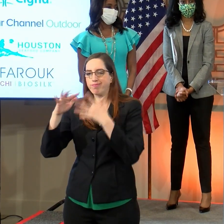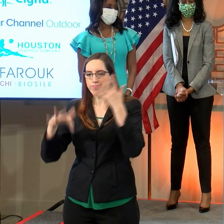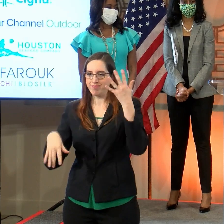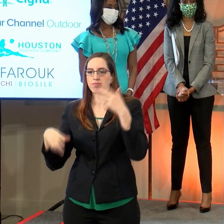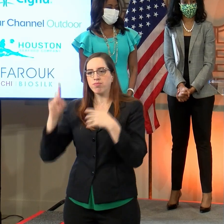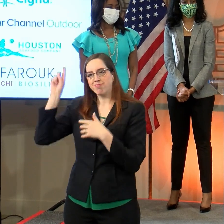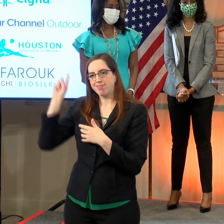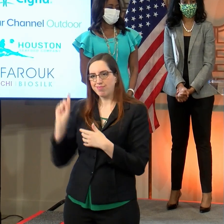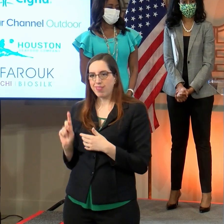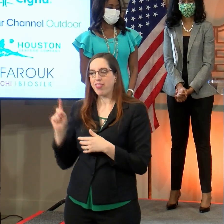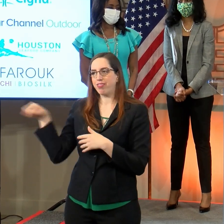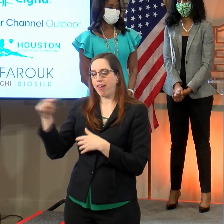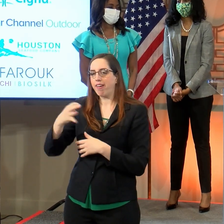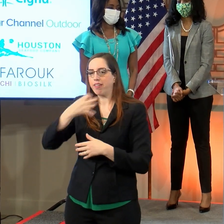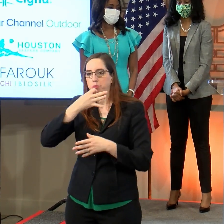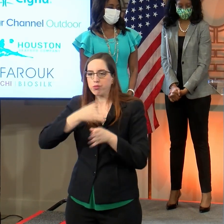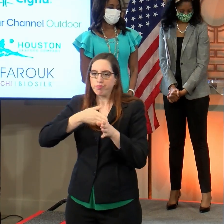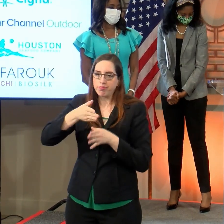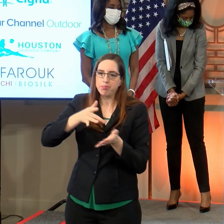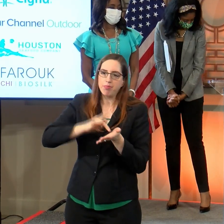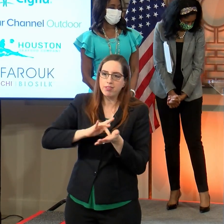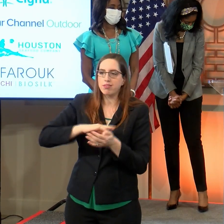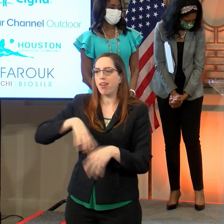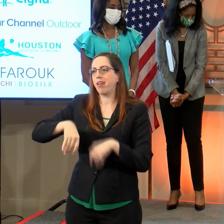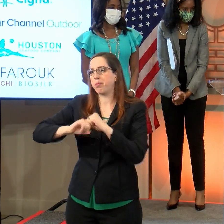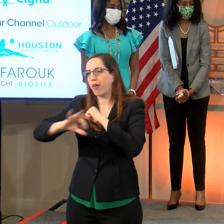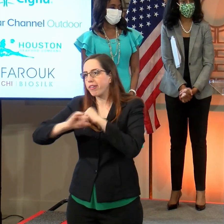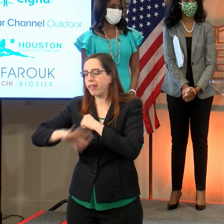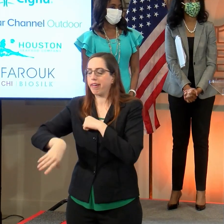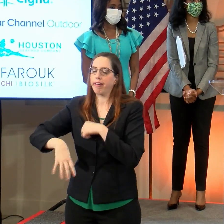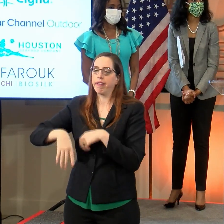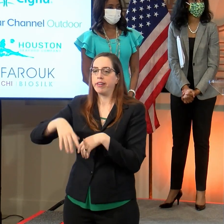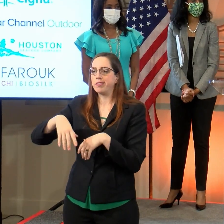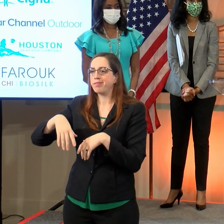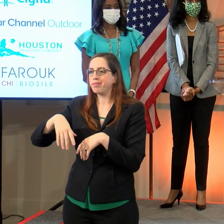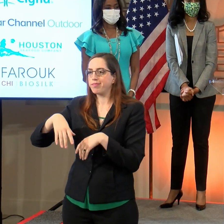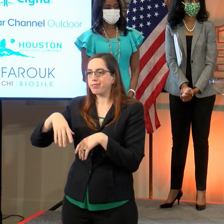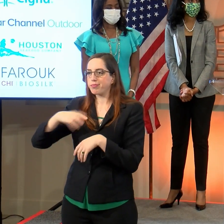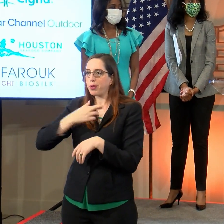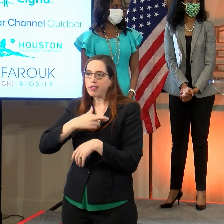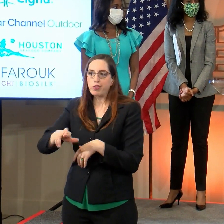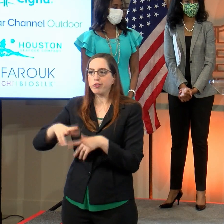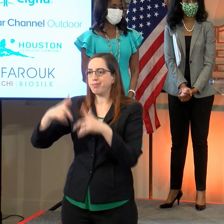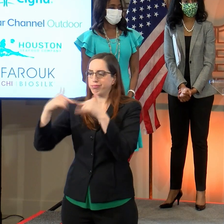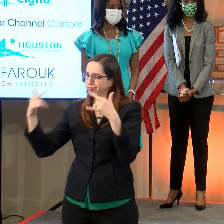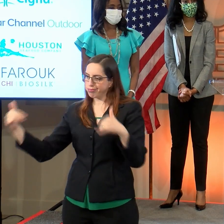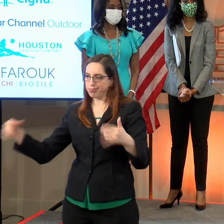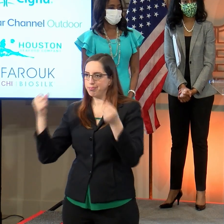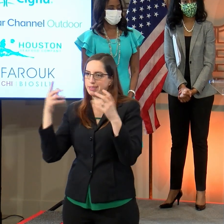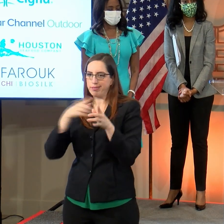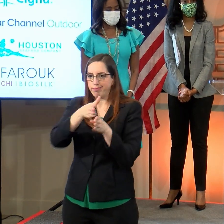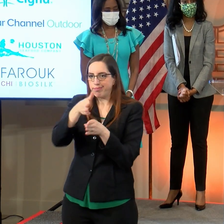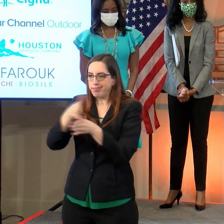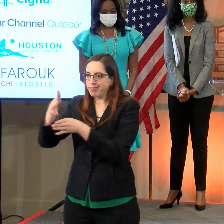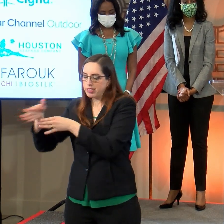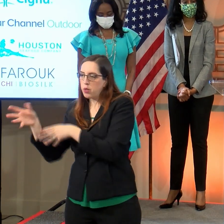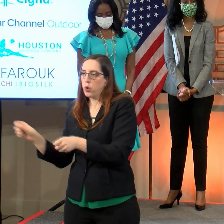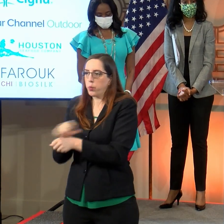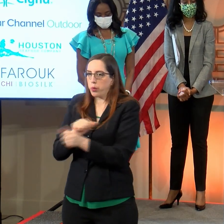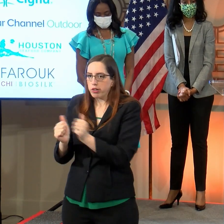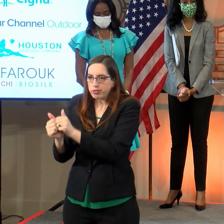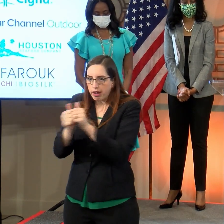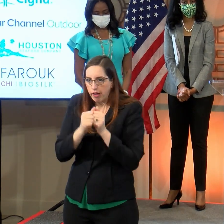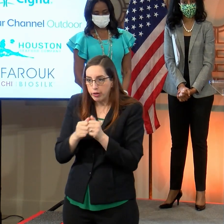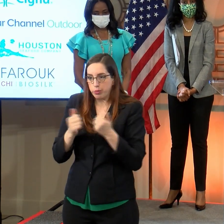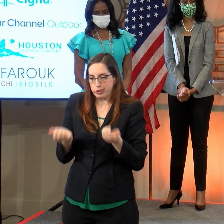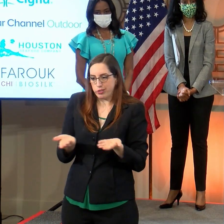the subject matter experts in medicine, public health, marketing, faith, and a host of other fields that will work with city staffers to not only help to